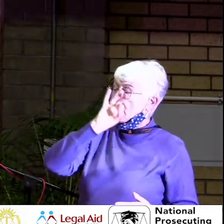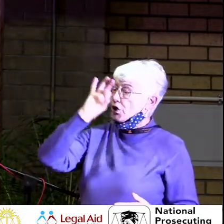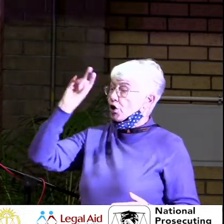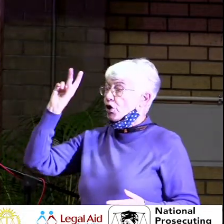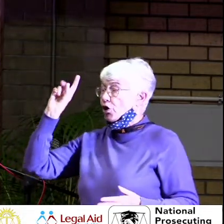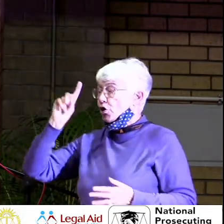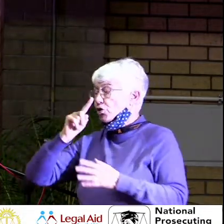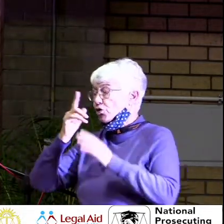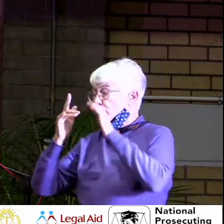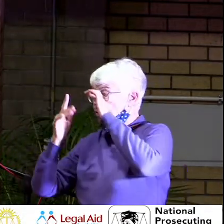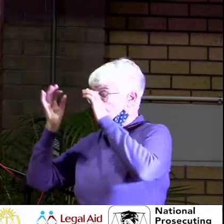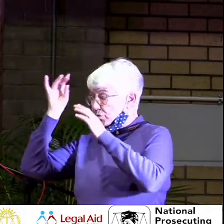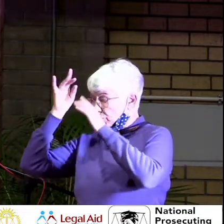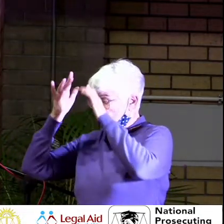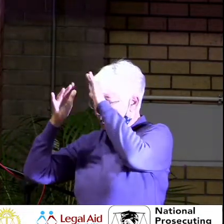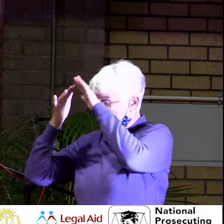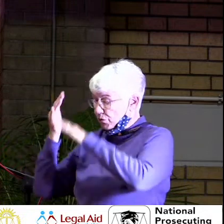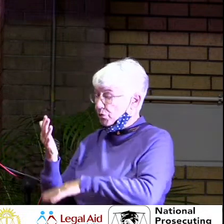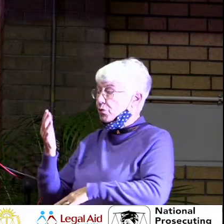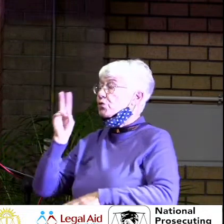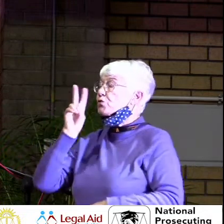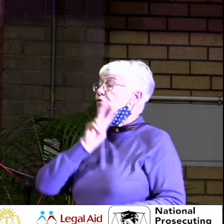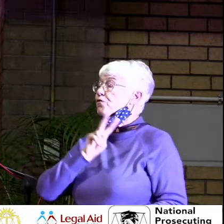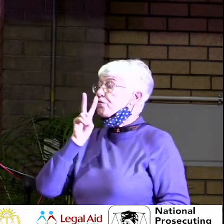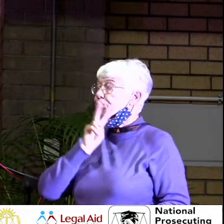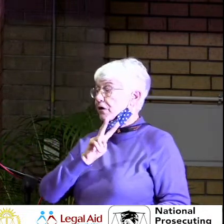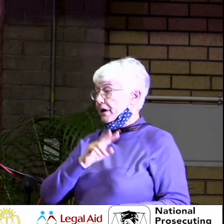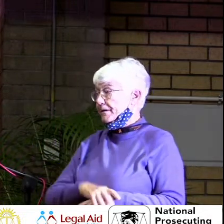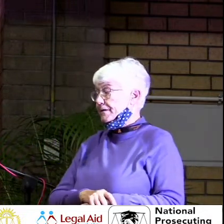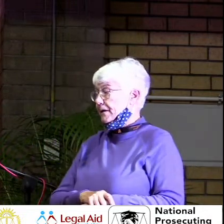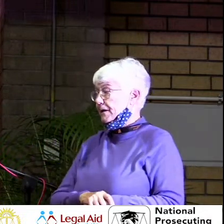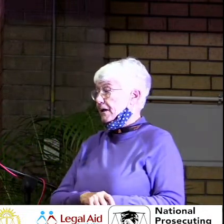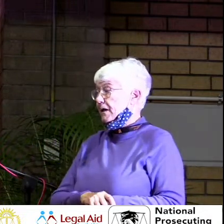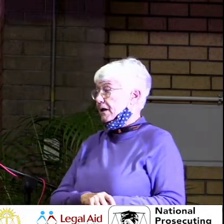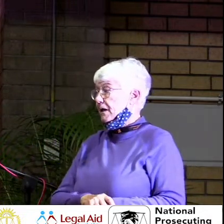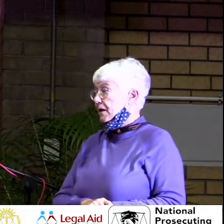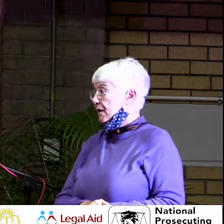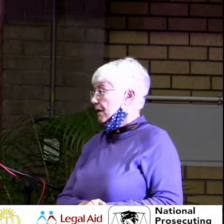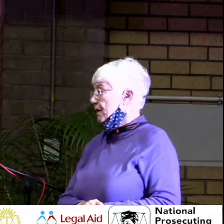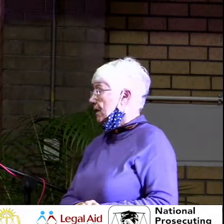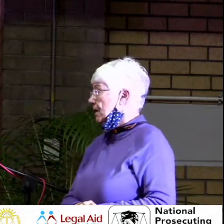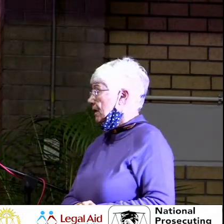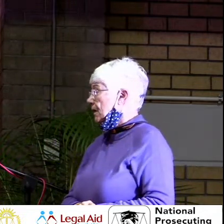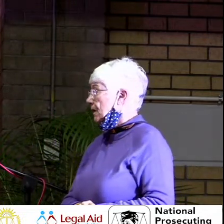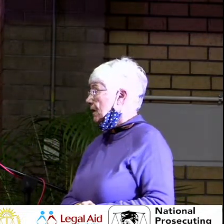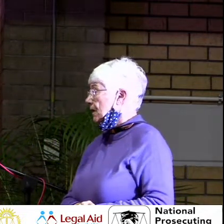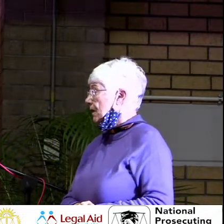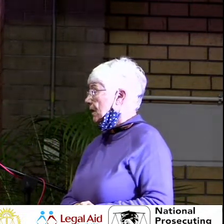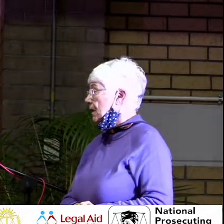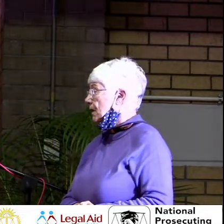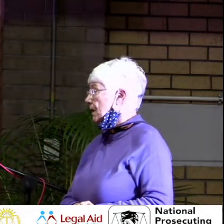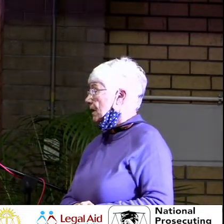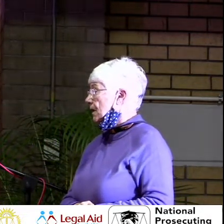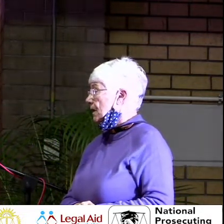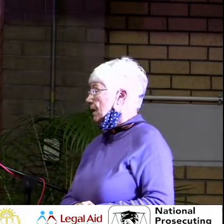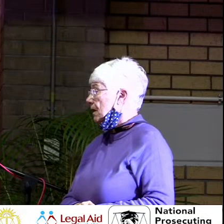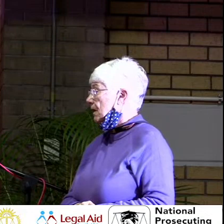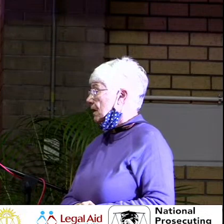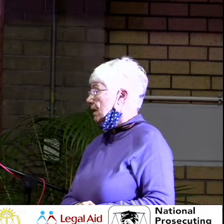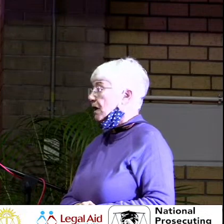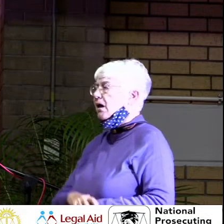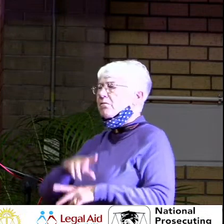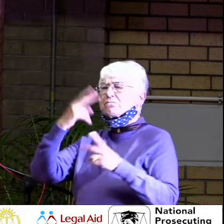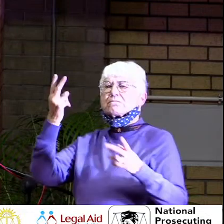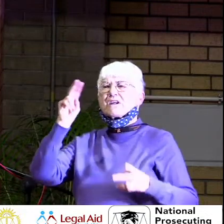new clients on a Monday and a Wednesday. So that is our first call. So if you